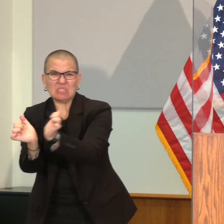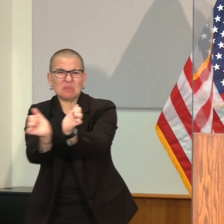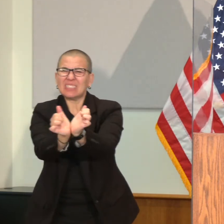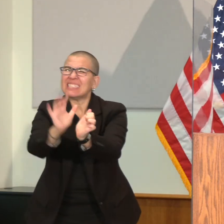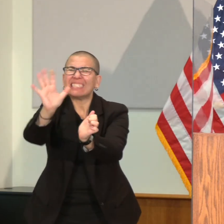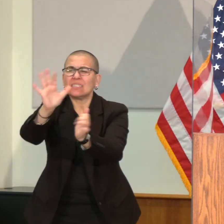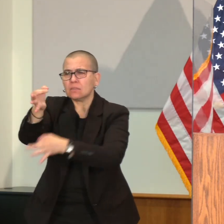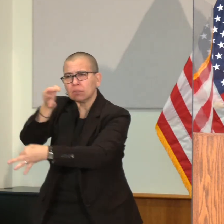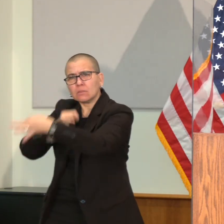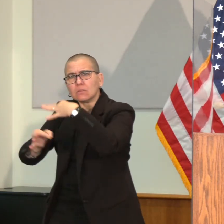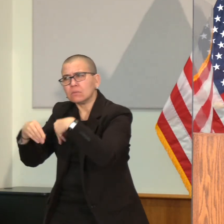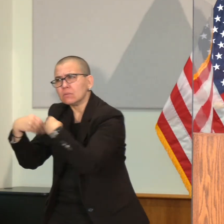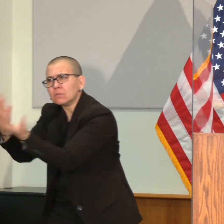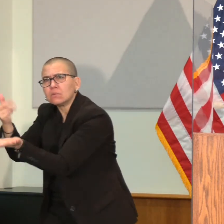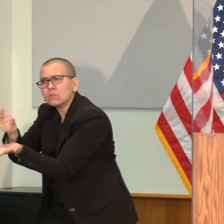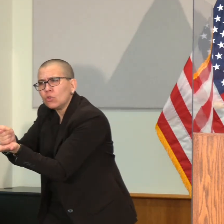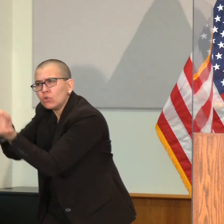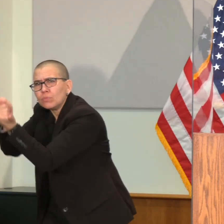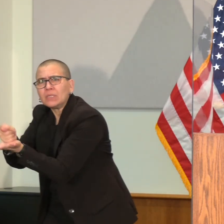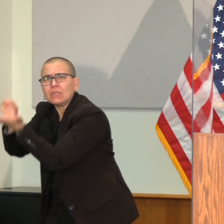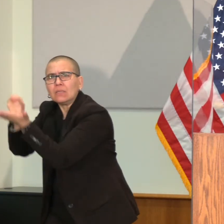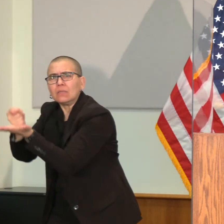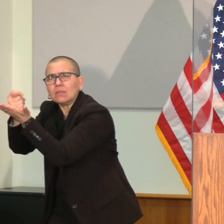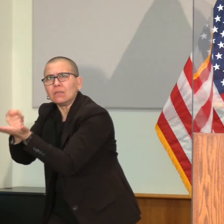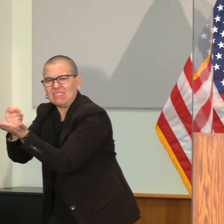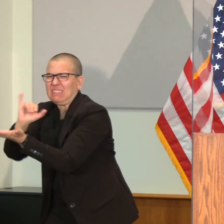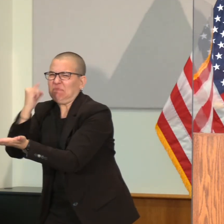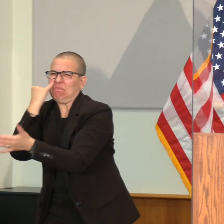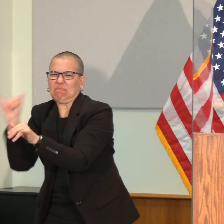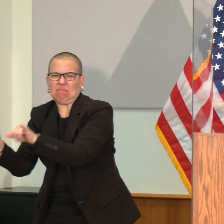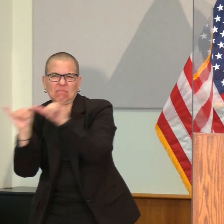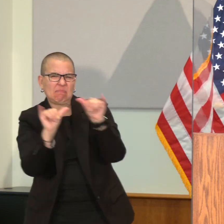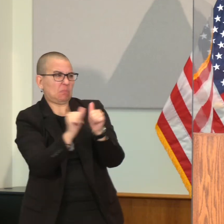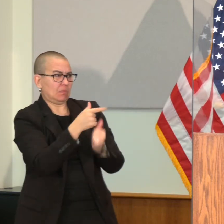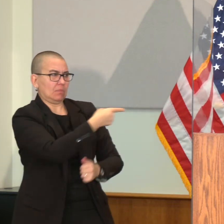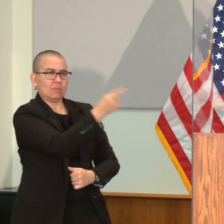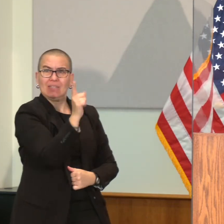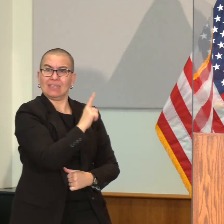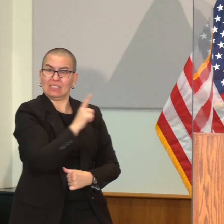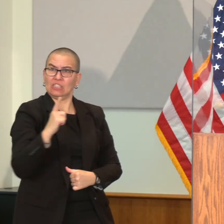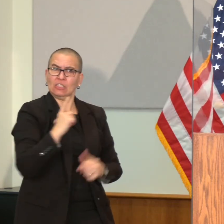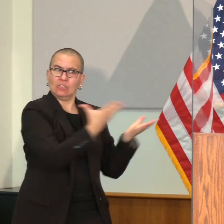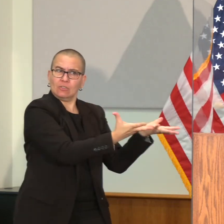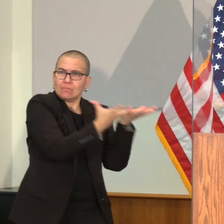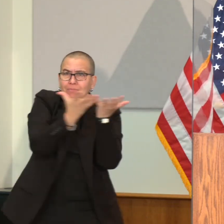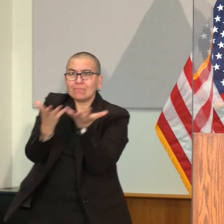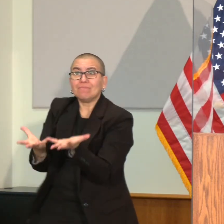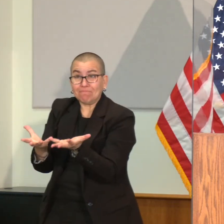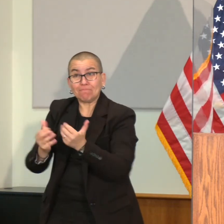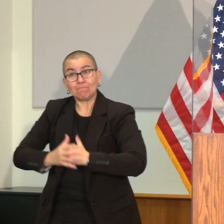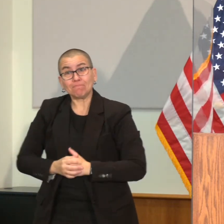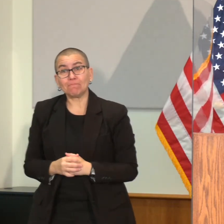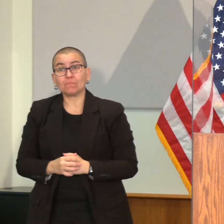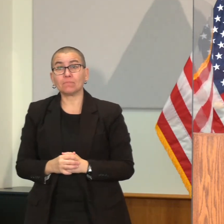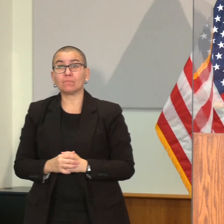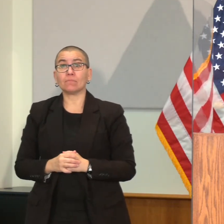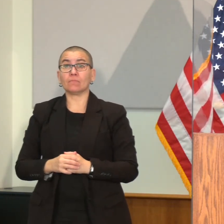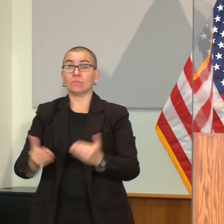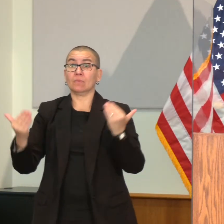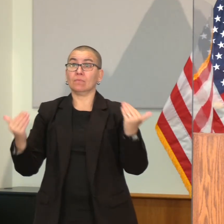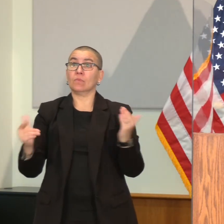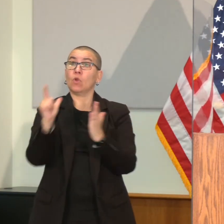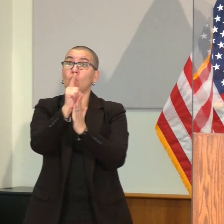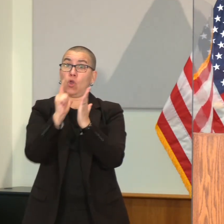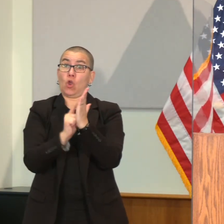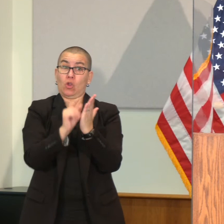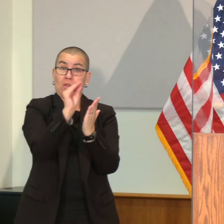want, and that's what this group is working on, and that's what we're advocating for. So the piece of legislation that's coming out of the House, they're